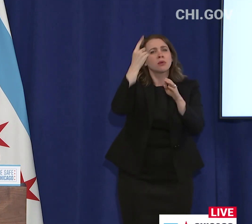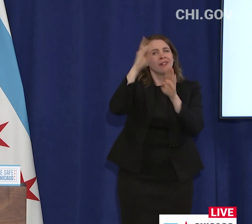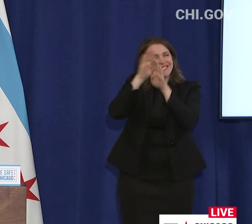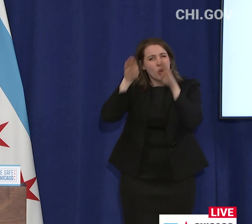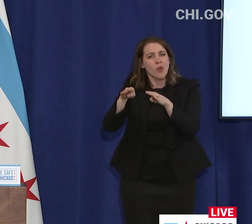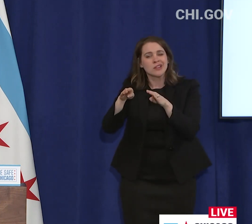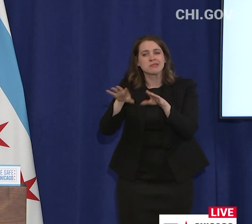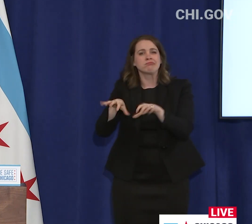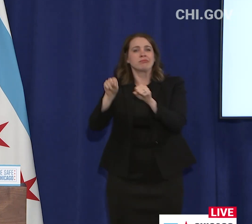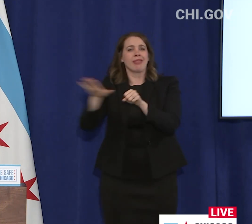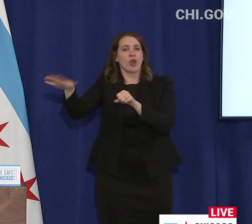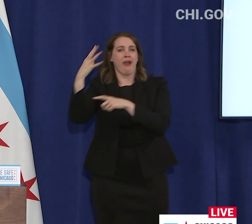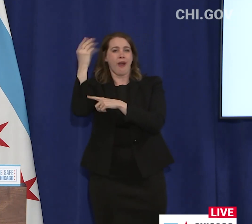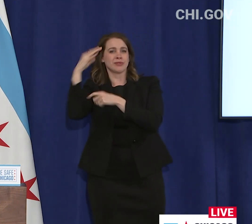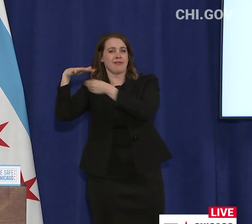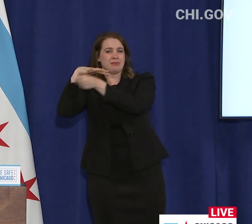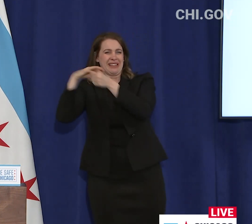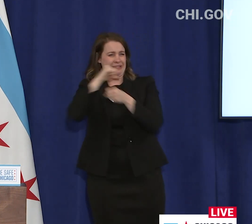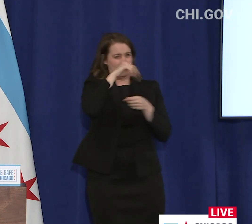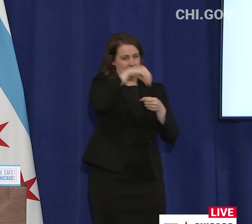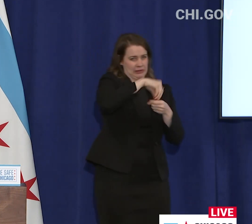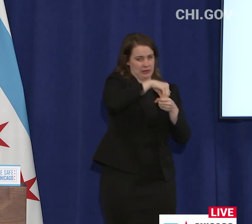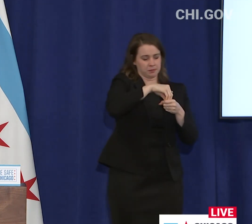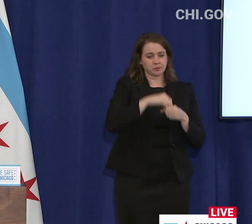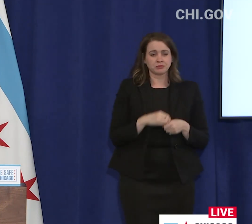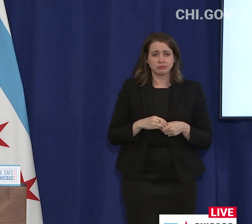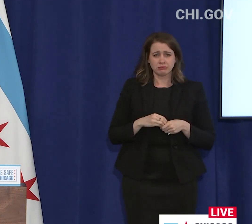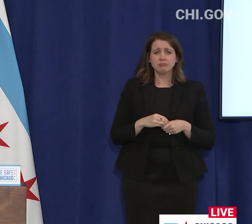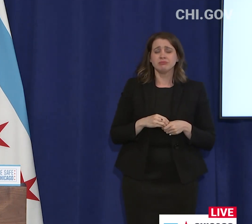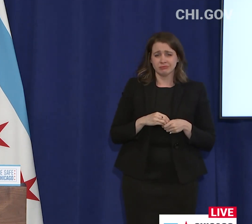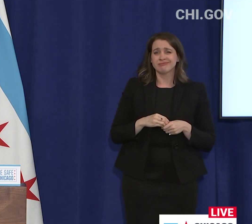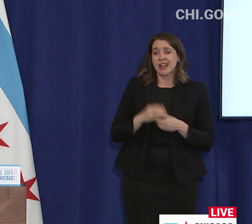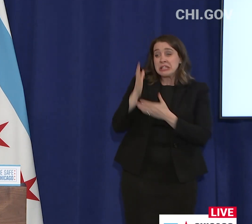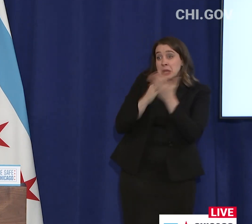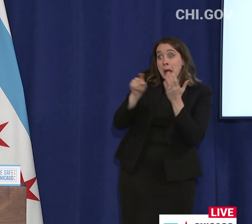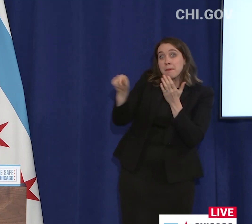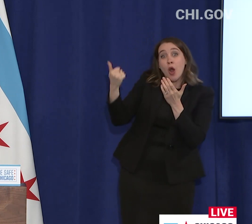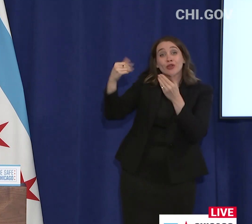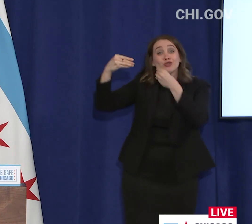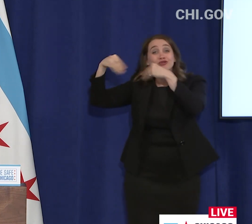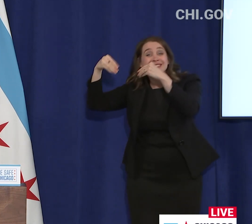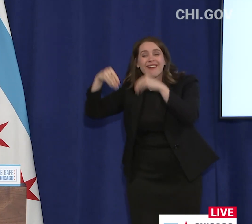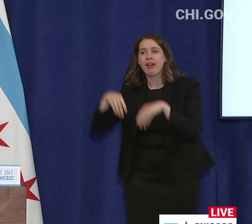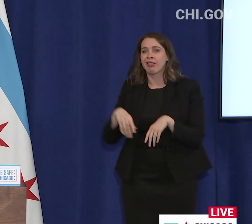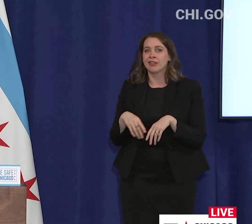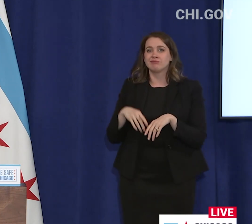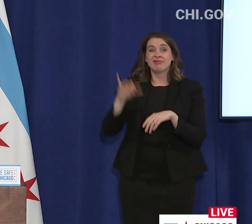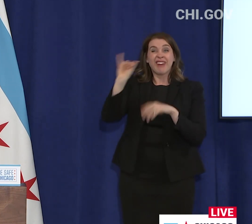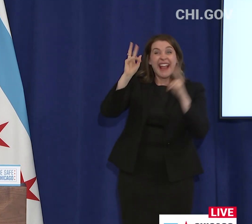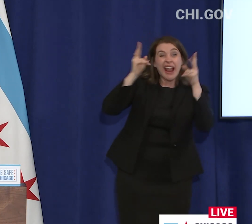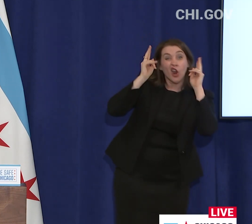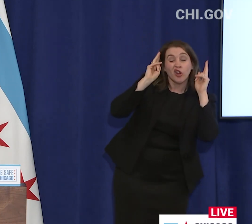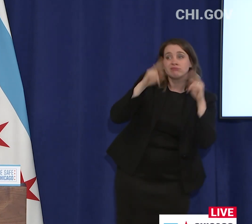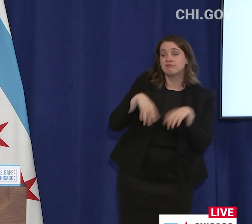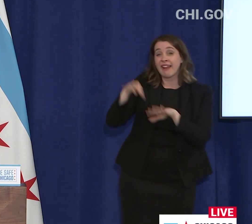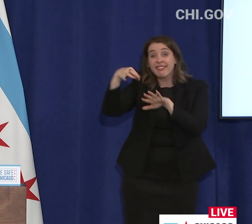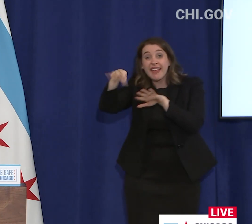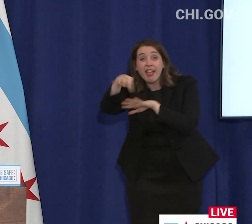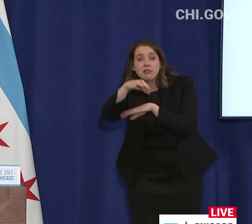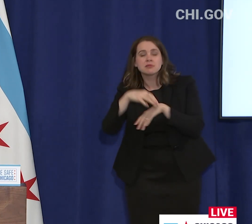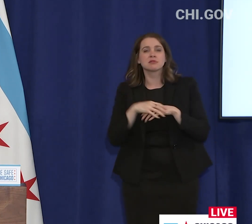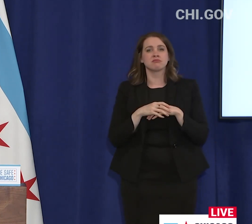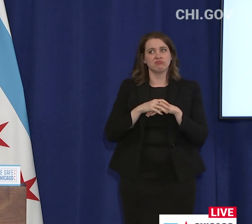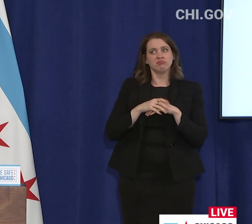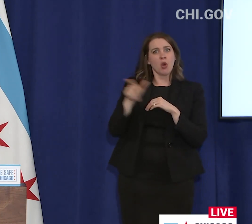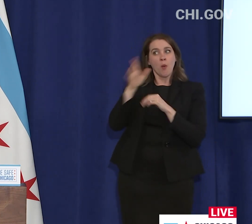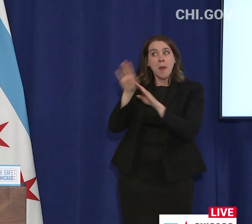space, as well as non-essential retail stores and personal services, such as hair and nail salons and